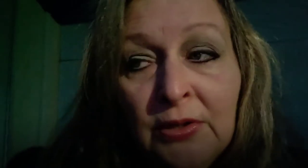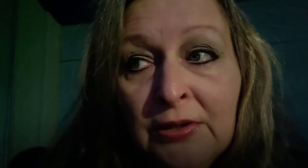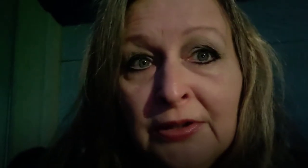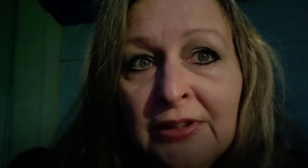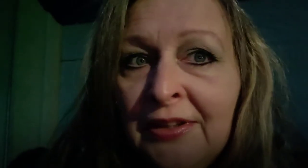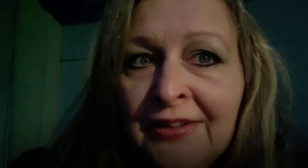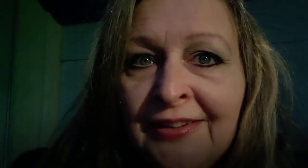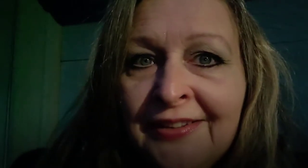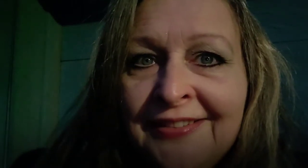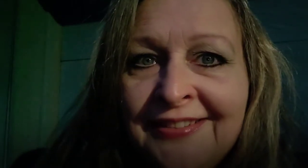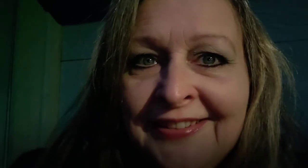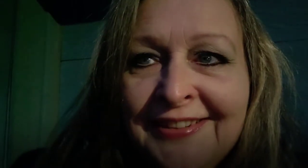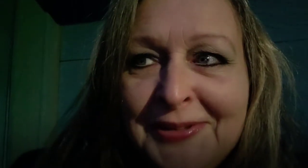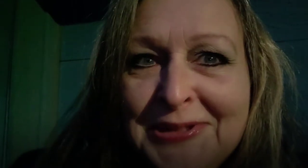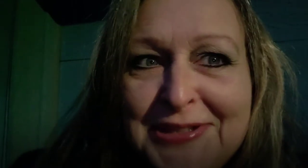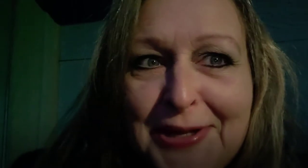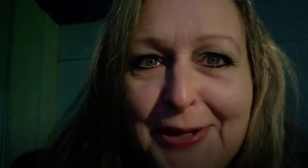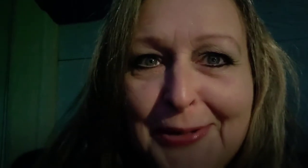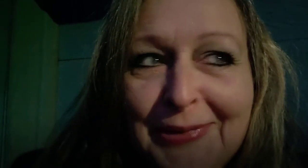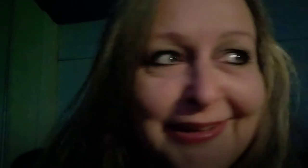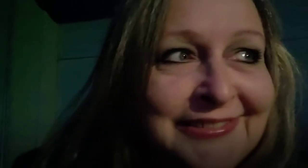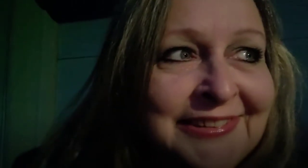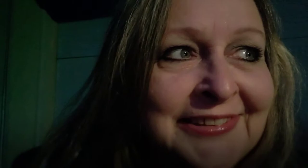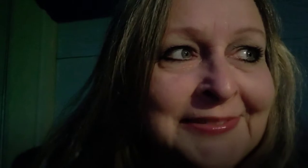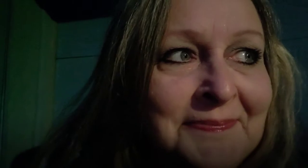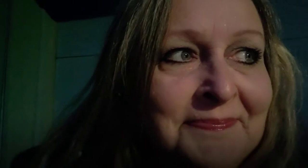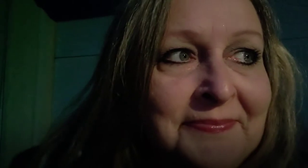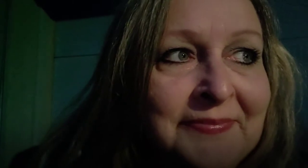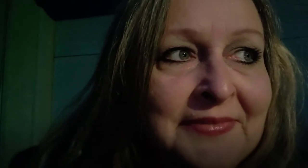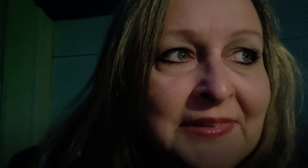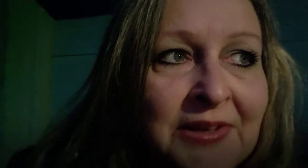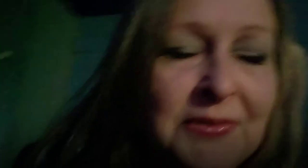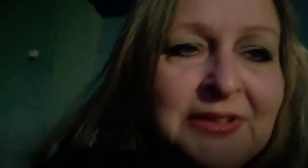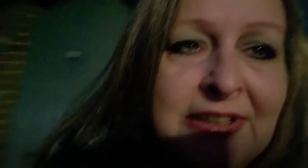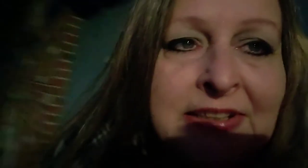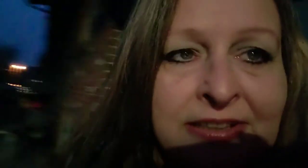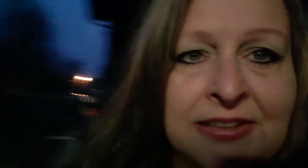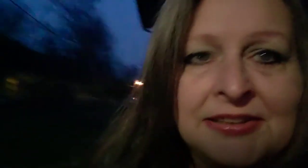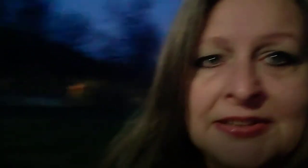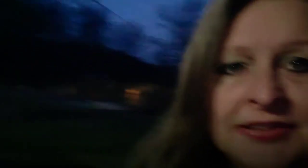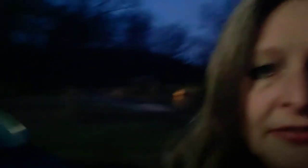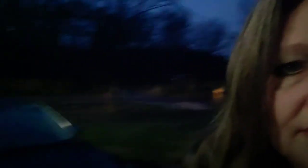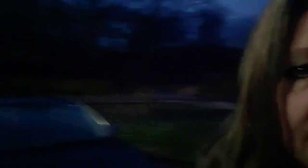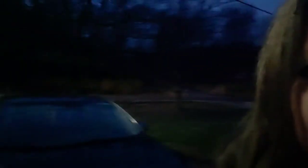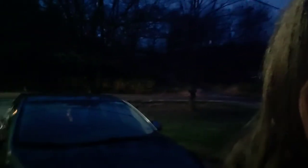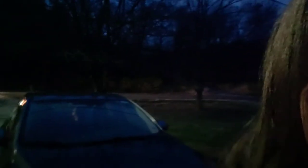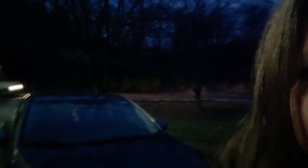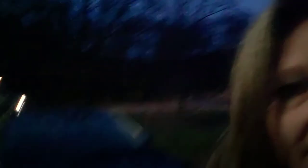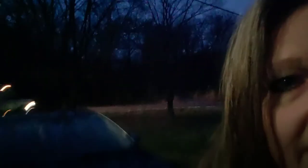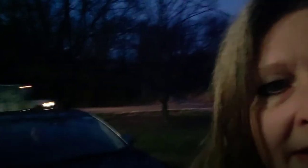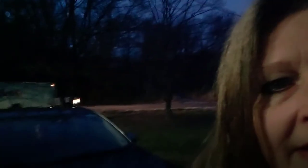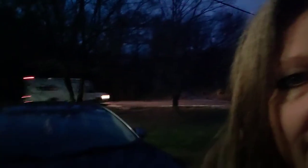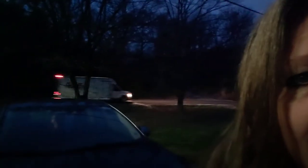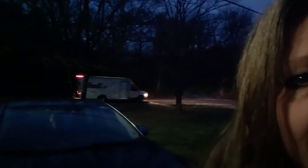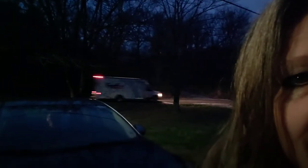popo? Yeah, what's that all about? Oh, look. FedEx.